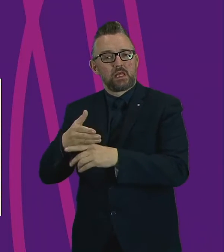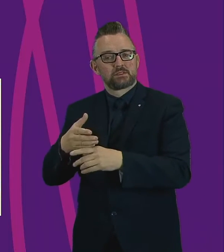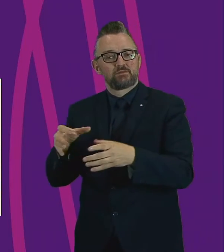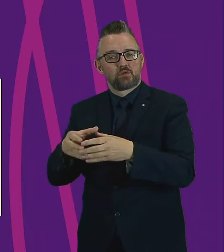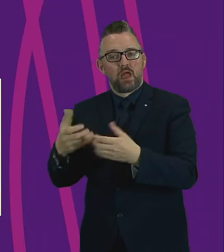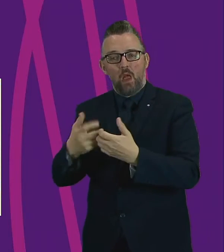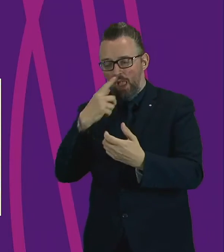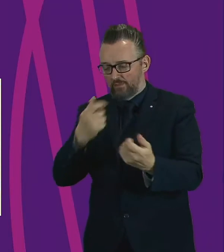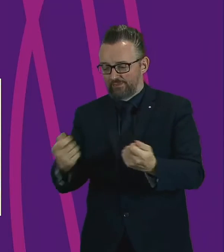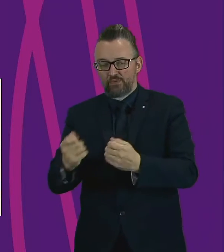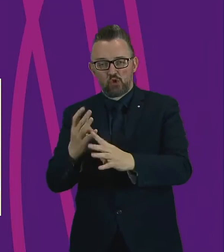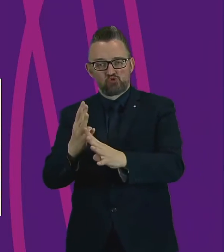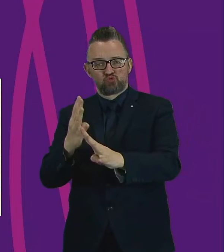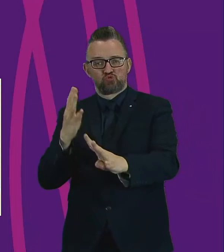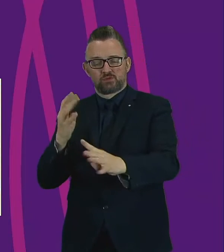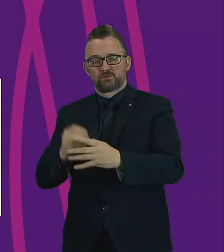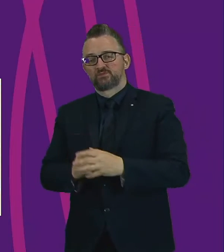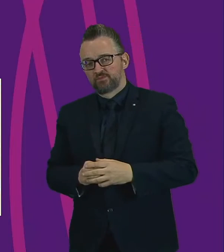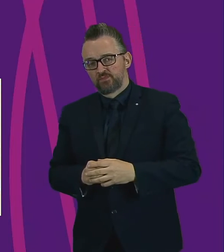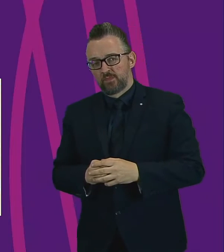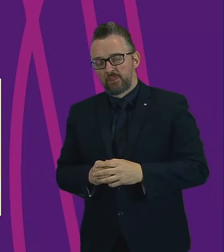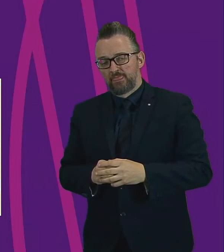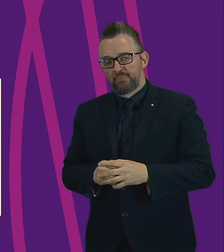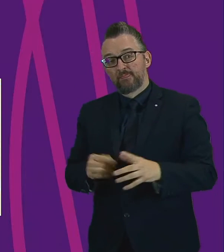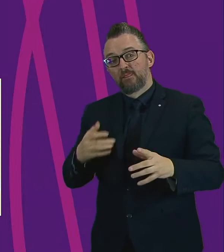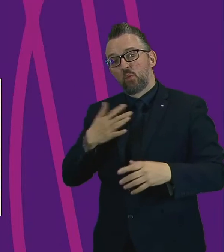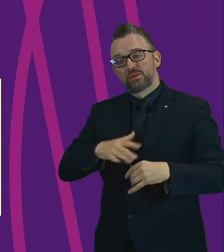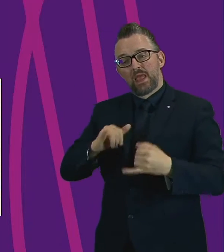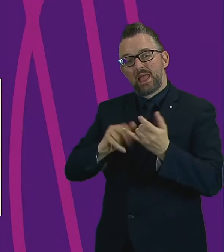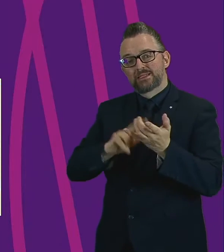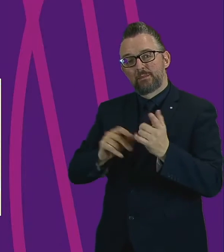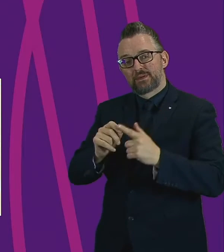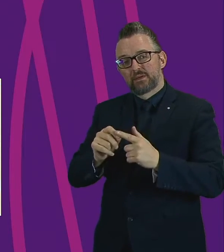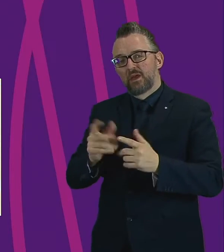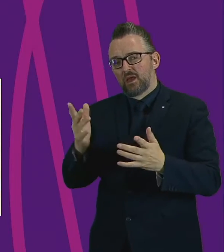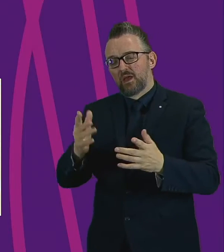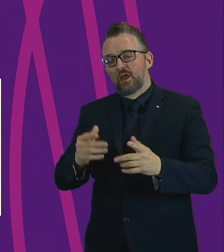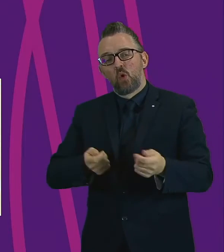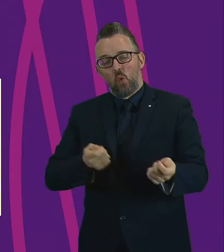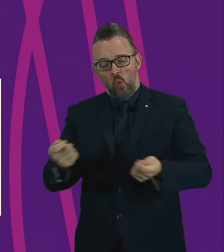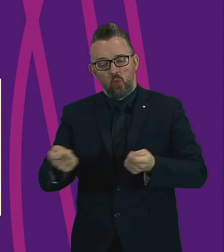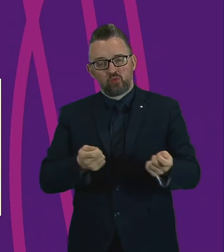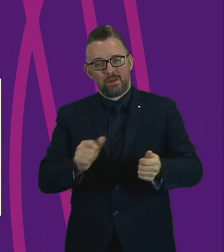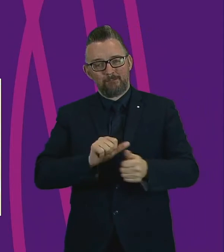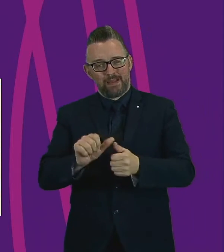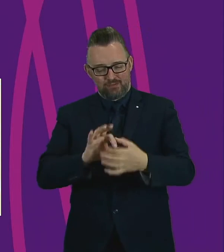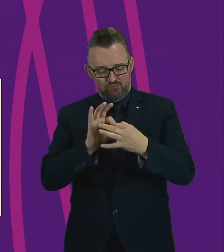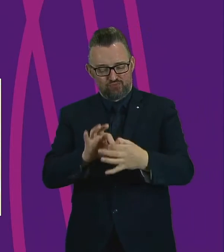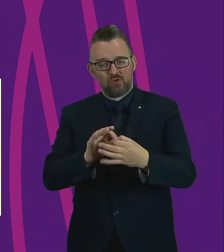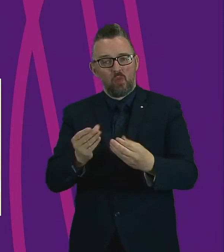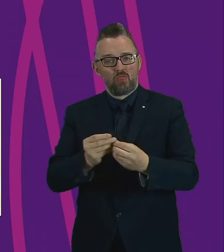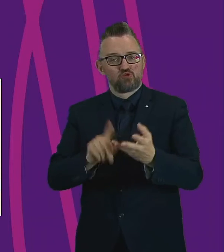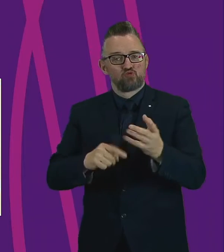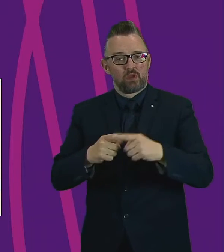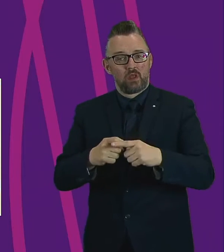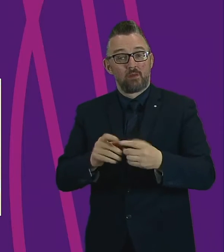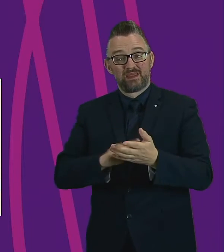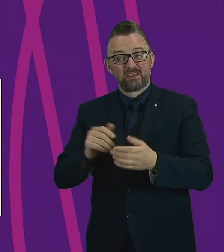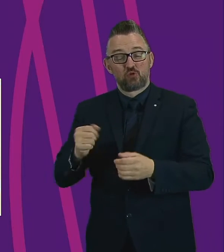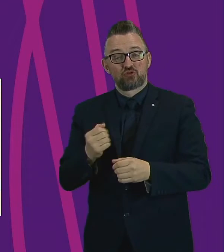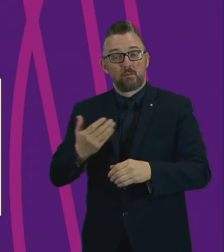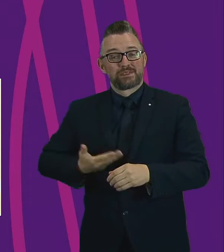queues. We also need the SNP to better coordinate with the rest of the UK to avoid damage to Scottish